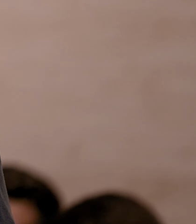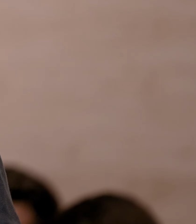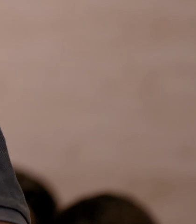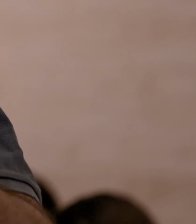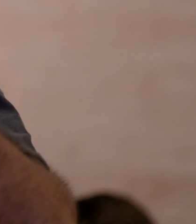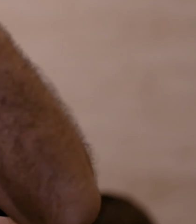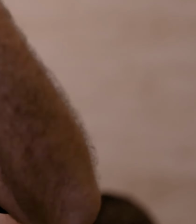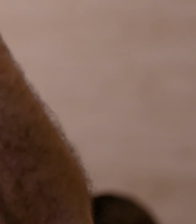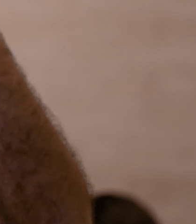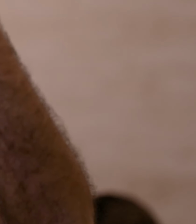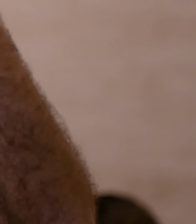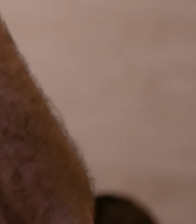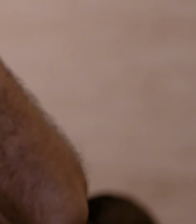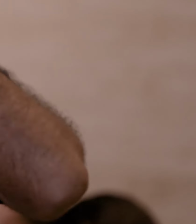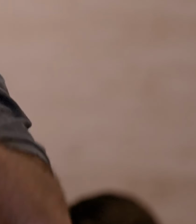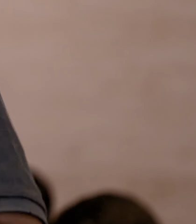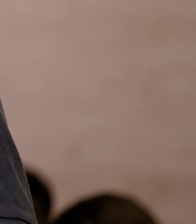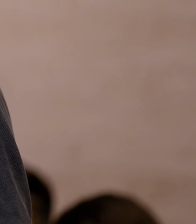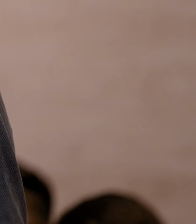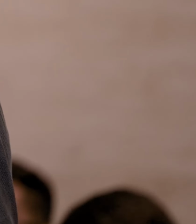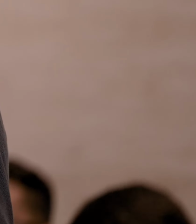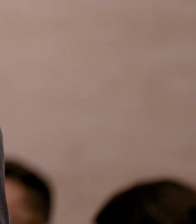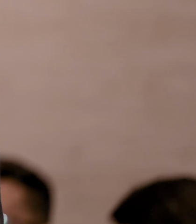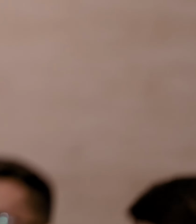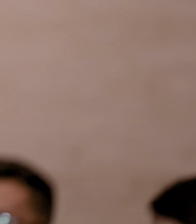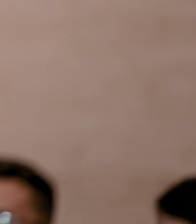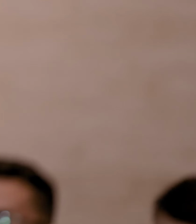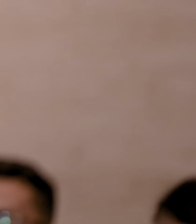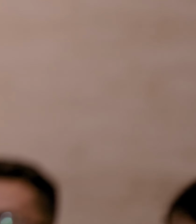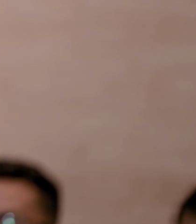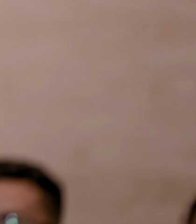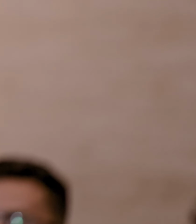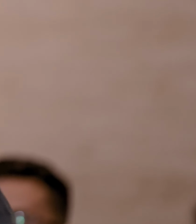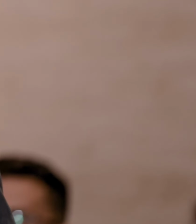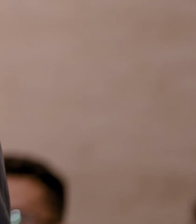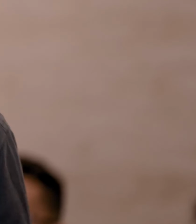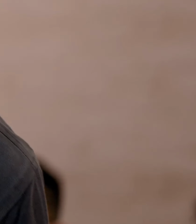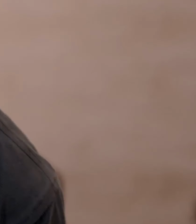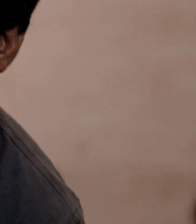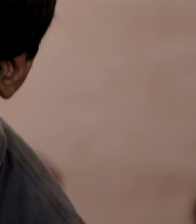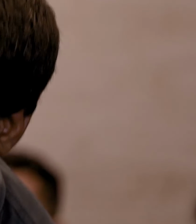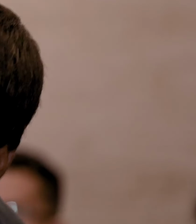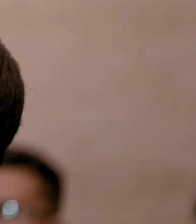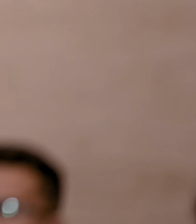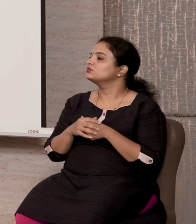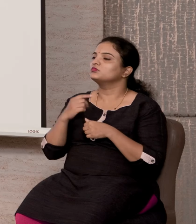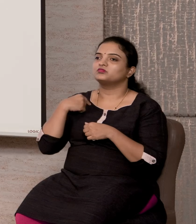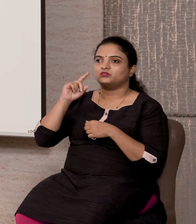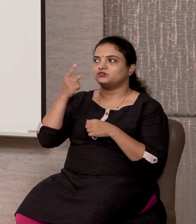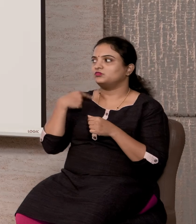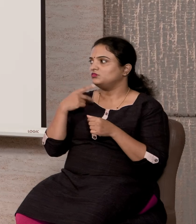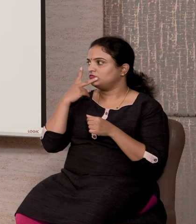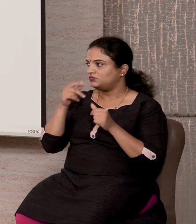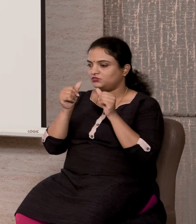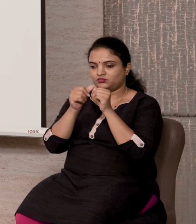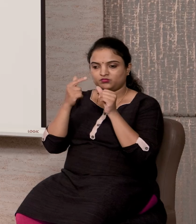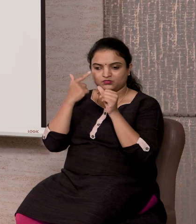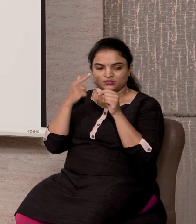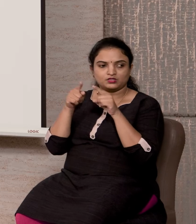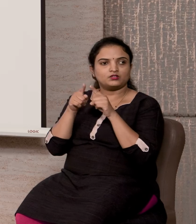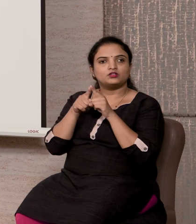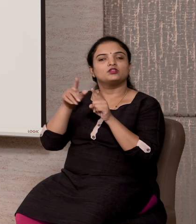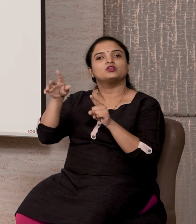the balancing the artificial intelligence versus gamification. Got it. Perfect. Thank you so much. Yeah. So first things first, I see AI as an enabler, right?